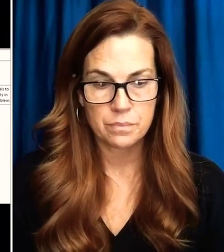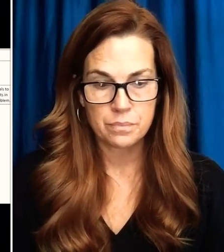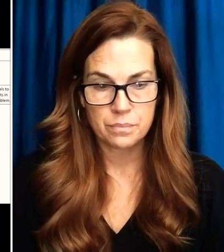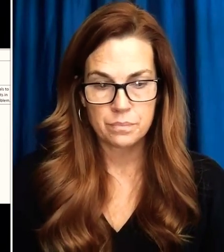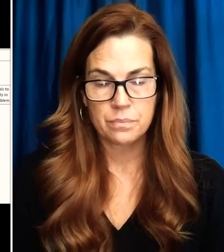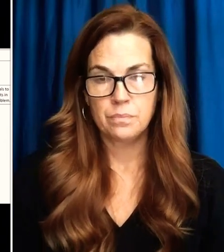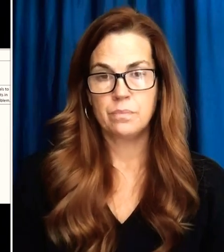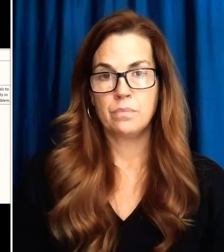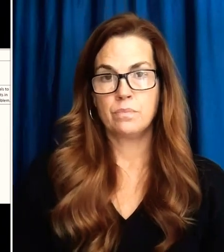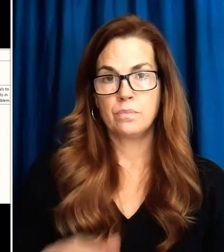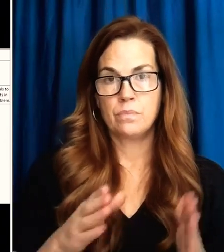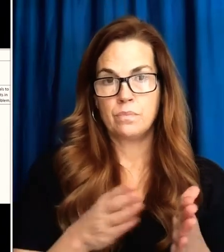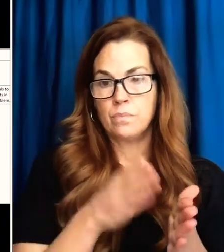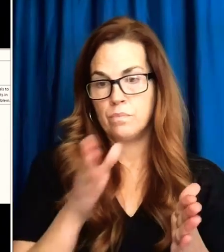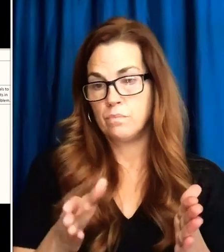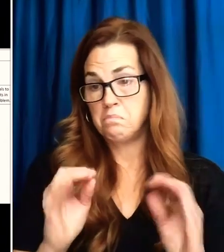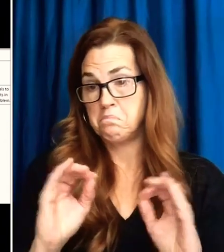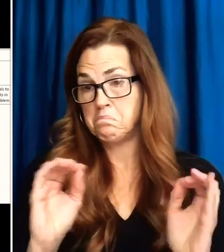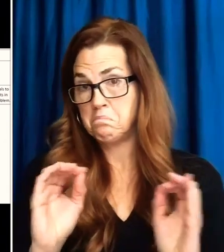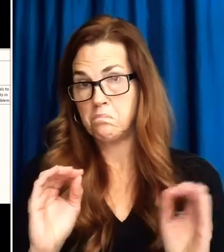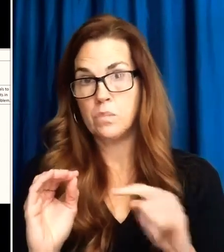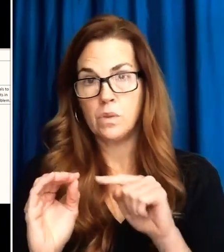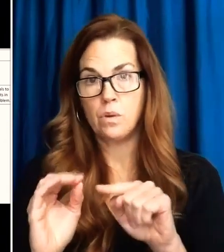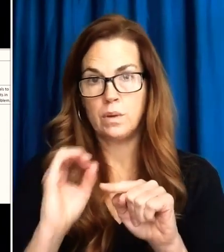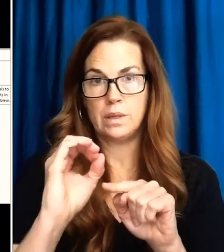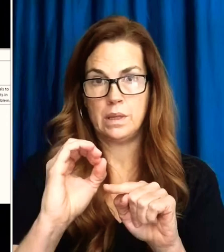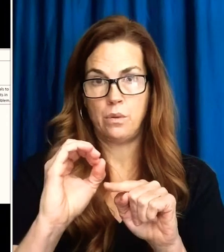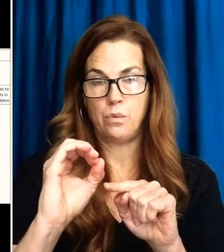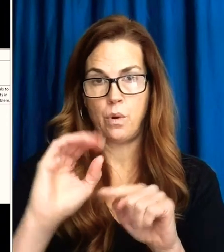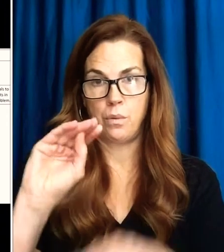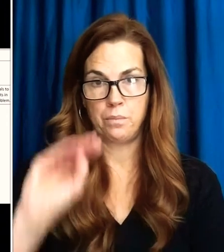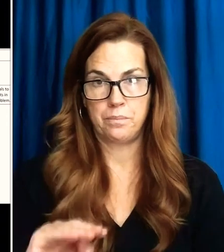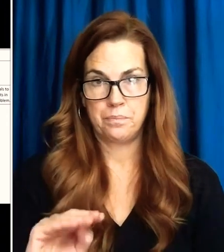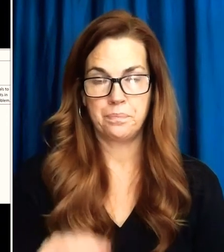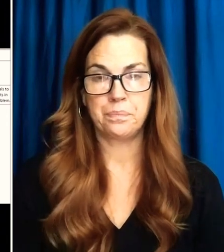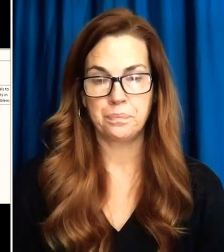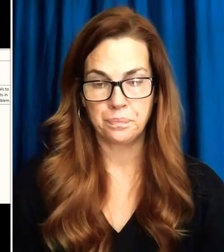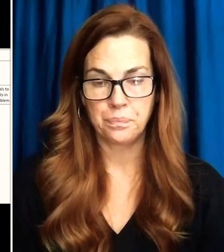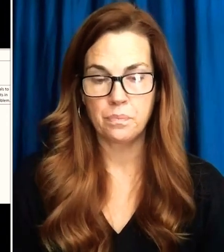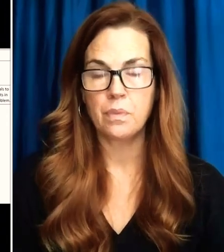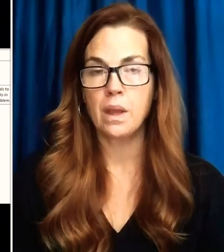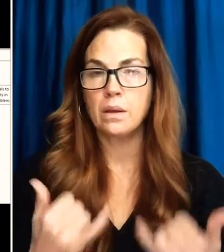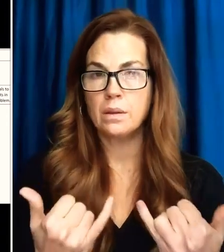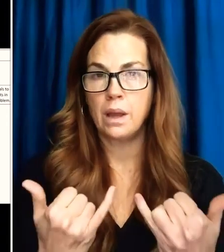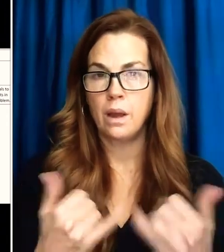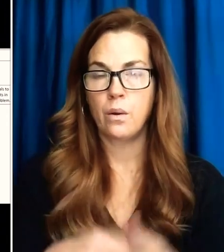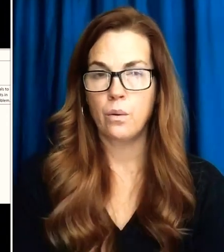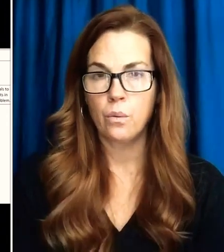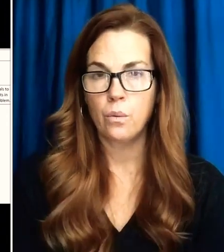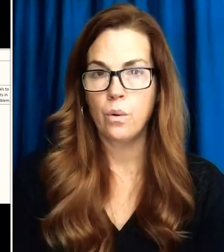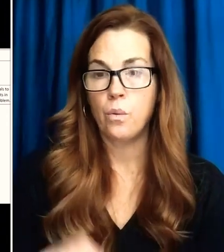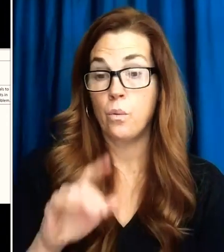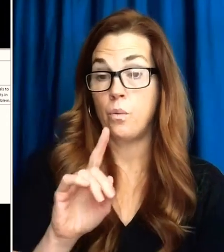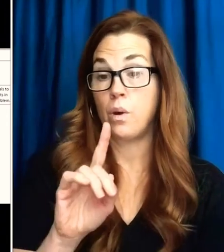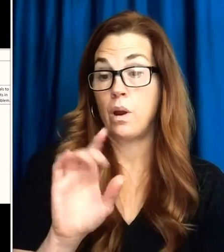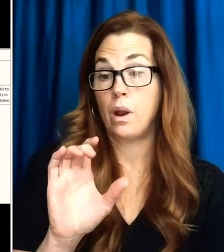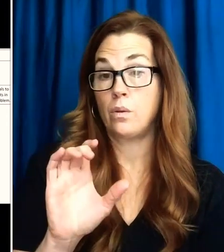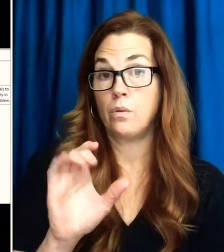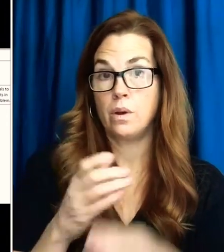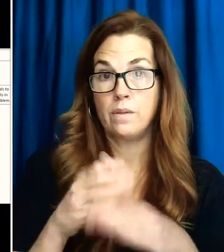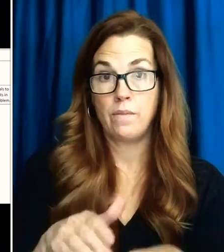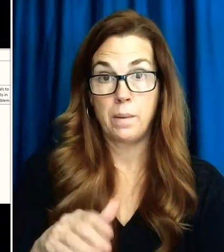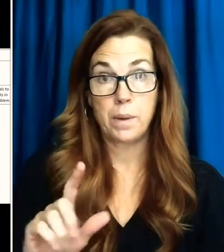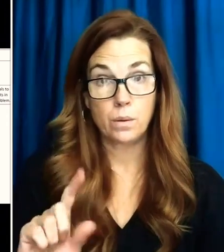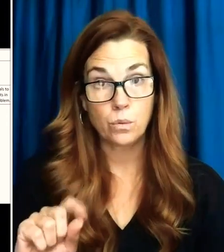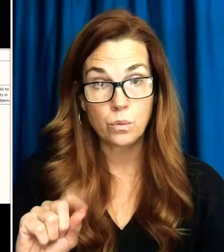0 and bring it down. Now, how many times does 20 go into 100? And that would be 5. So